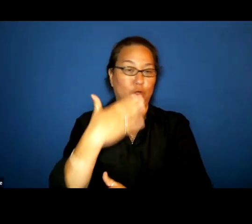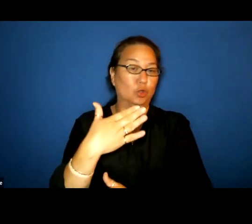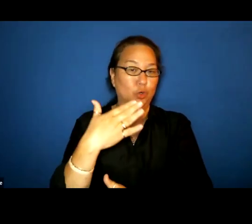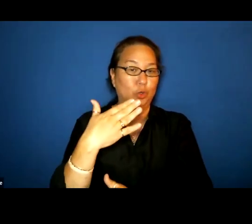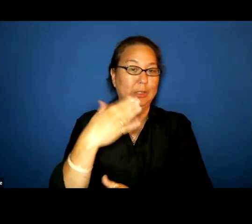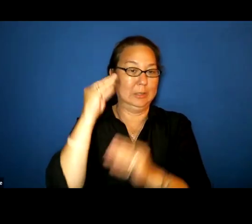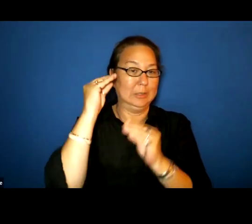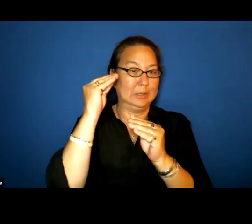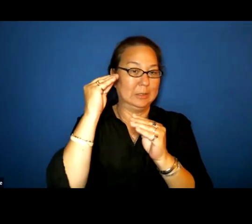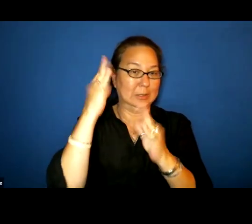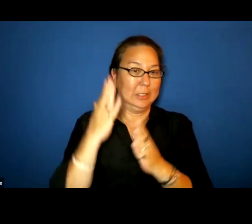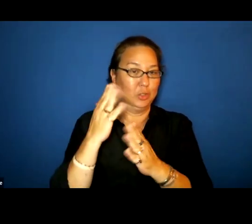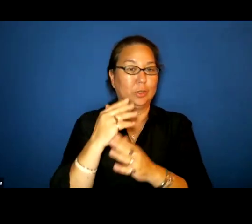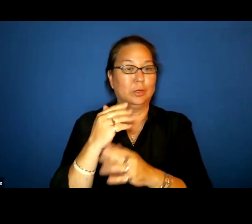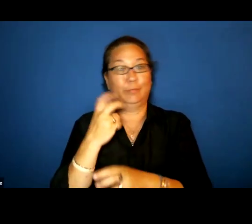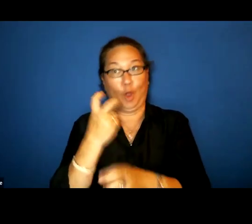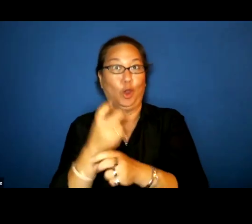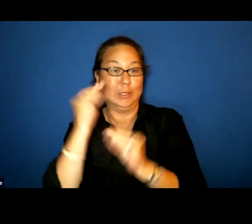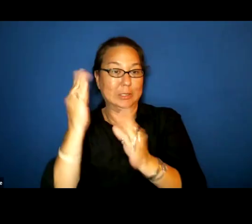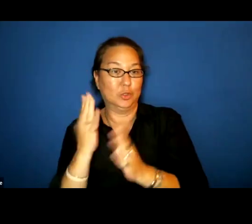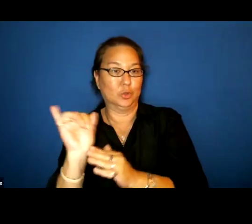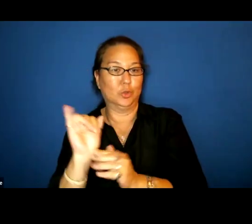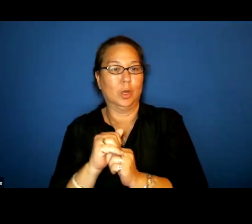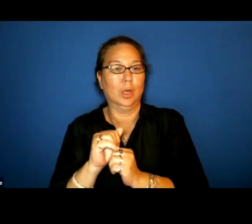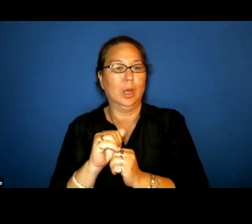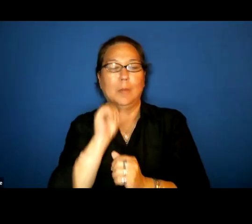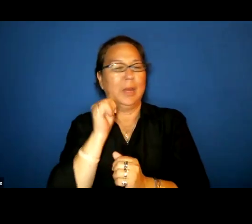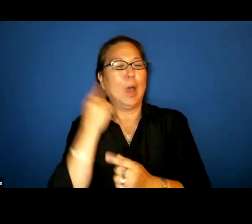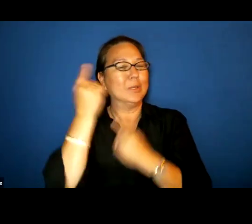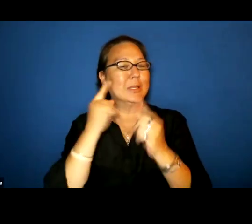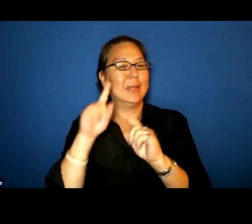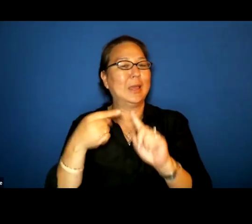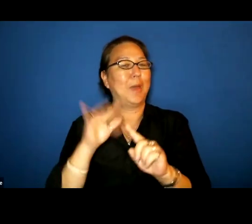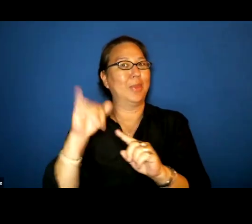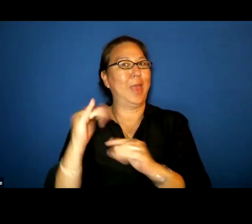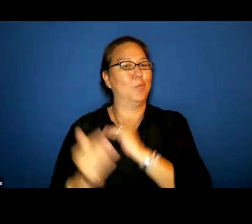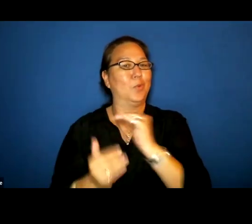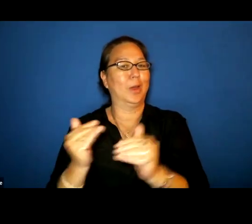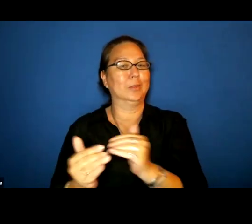not thinking about this process. And I think back to some of the kids in my classroom